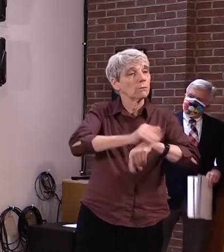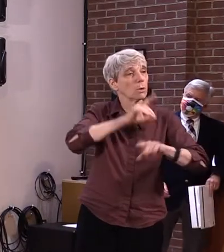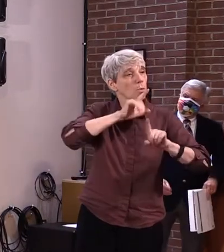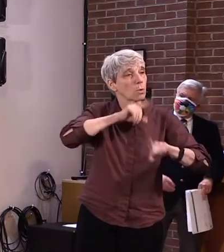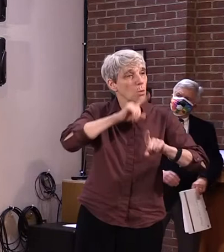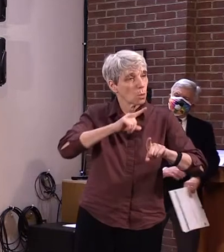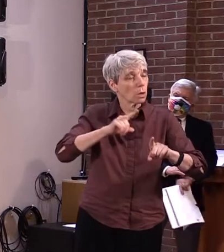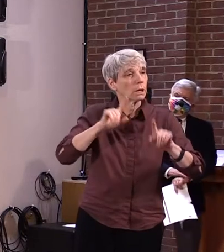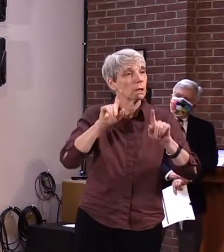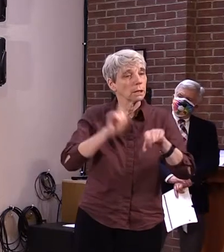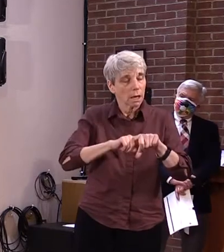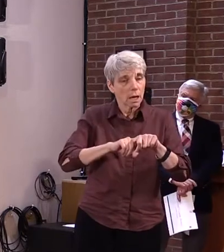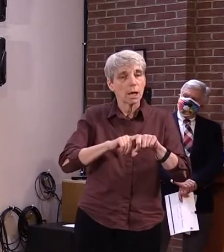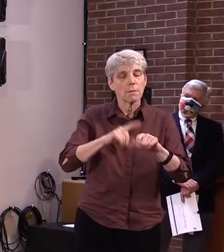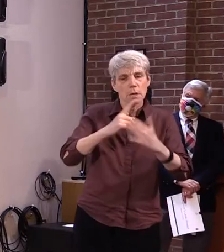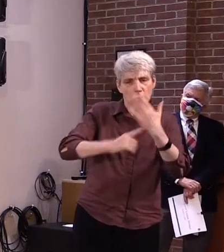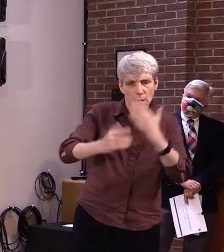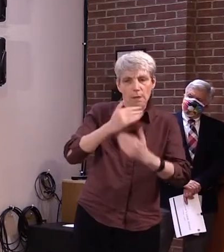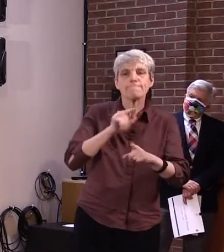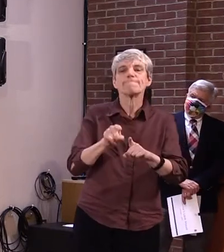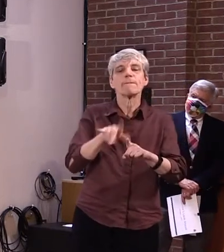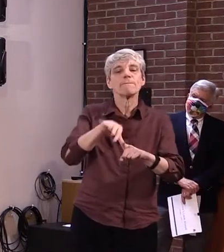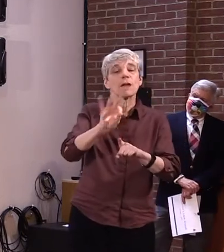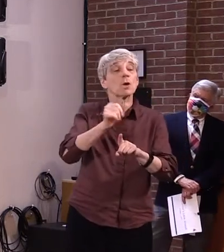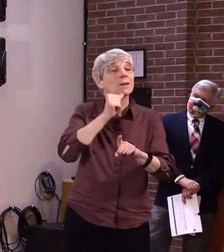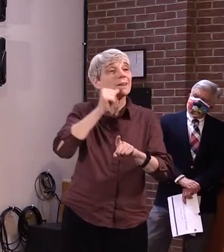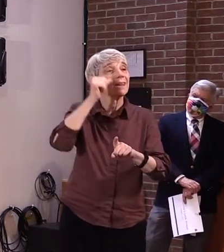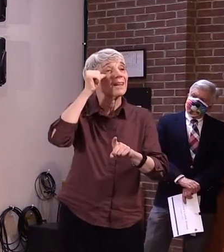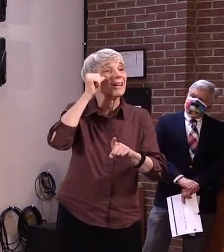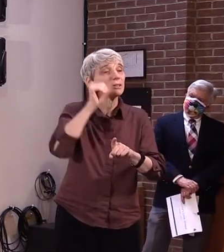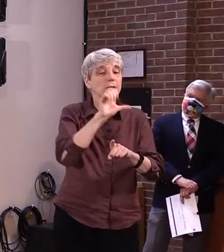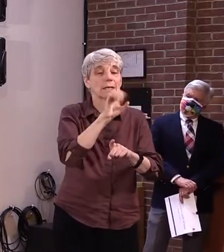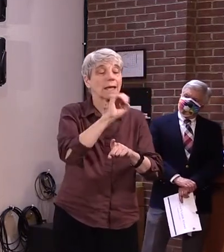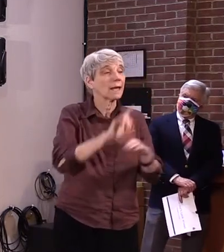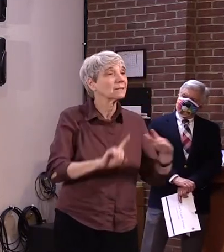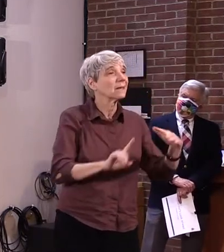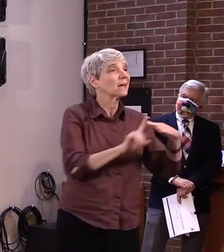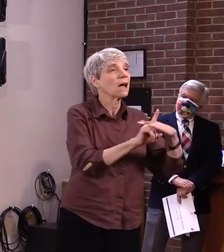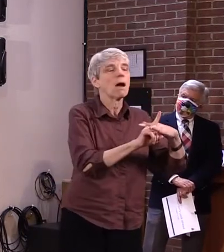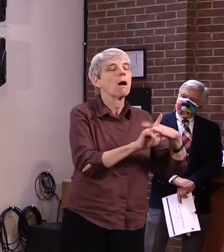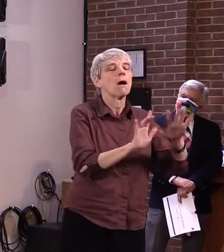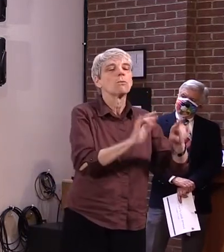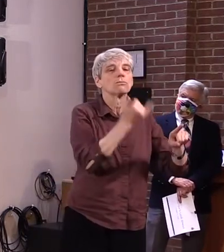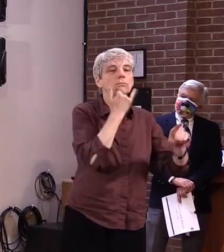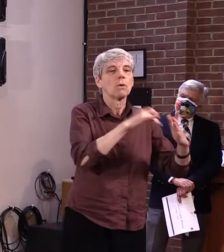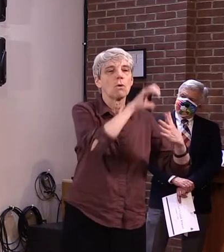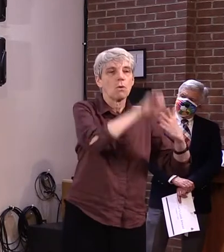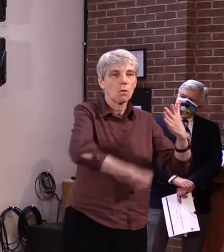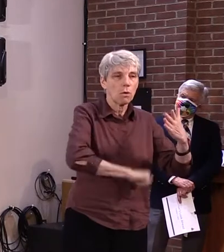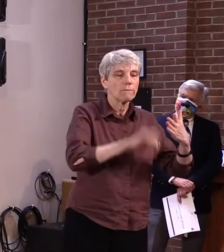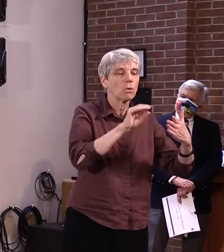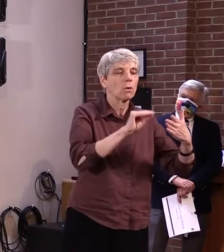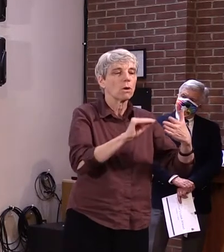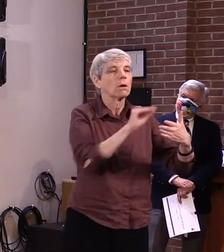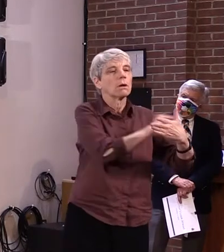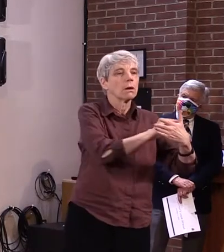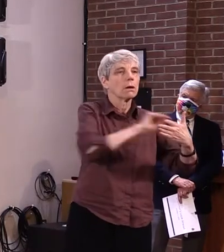a case that had been reported a previous day was either removed or moved to a different